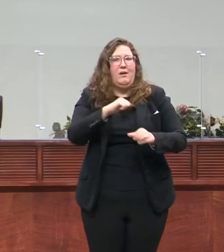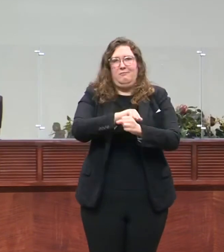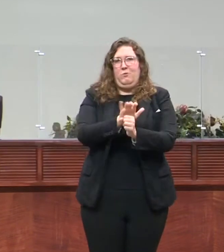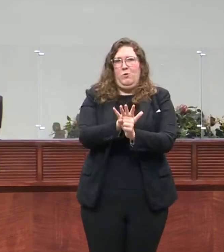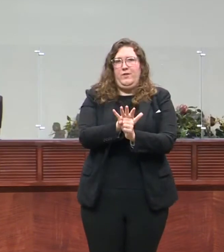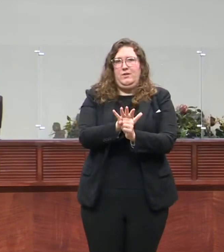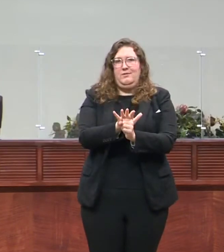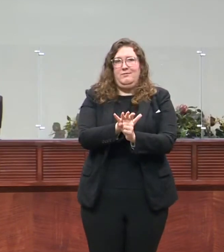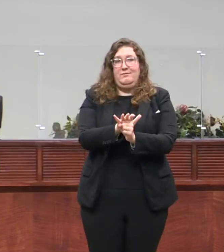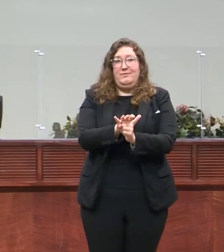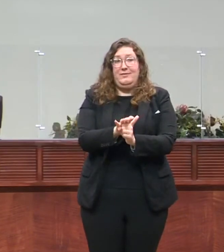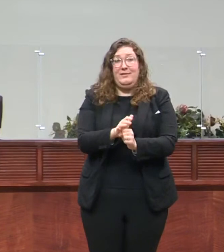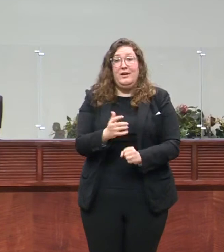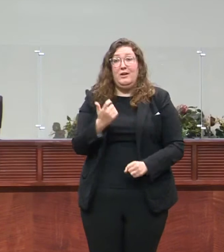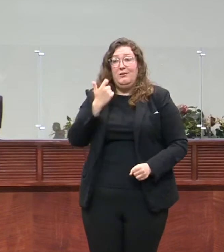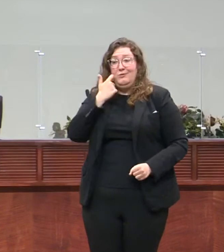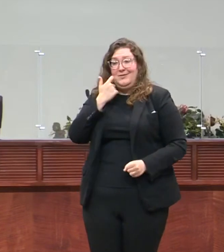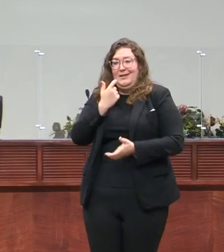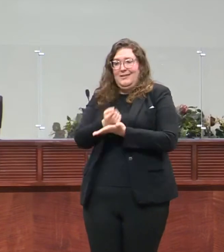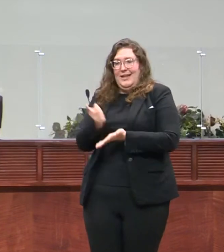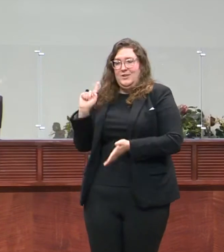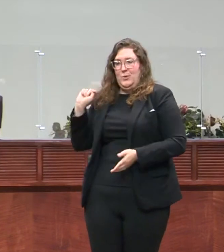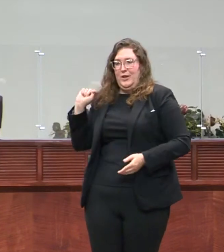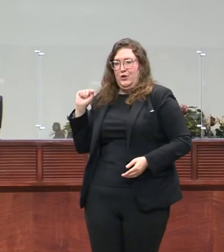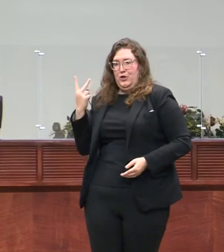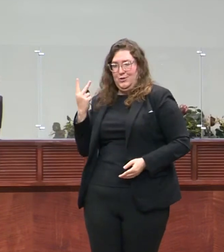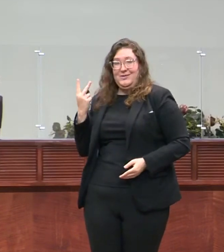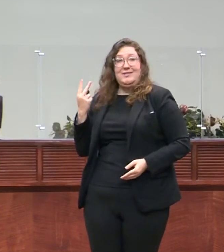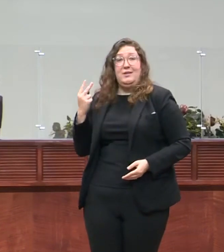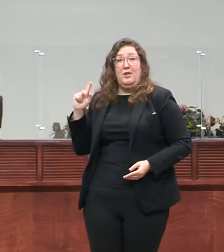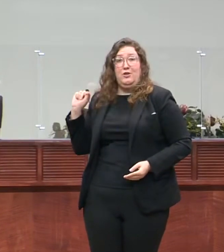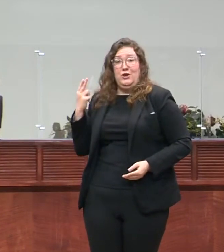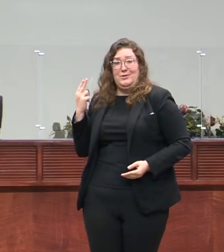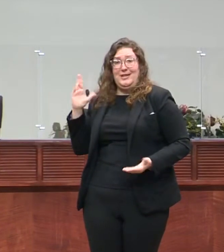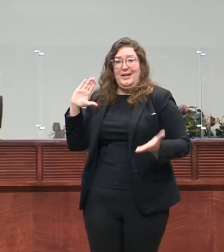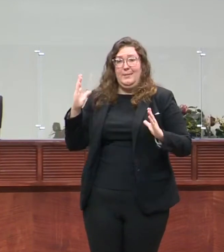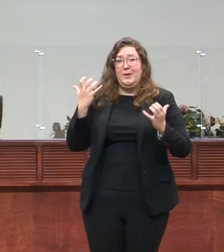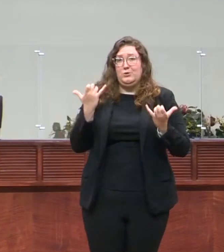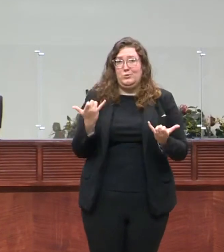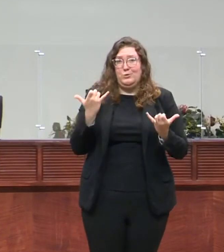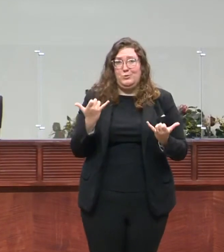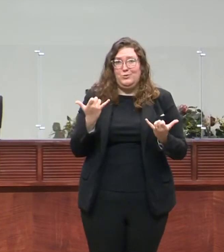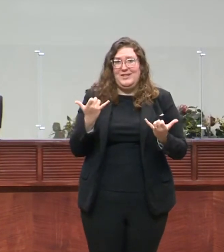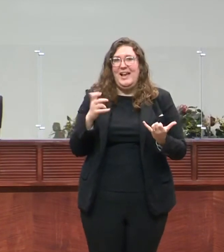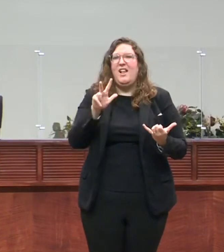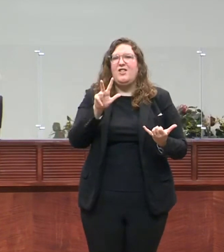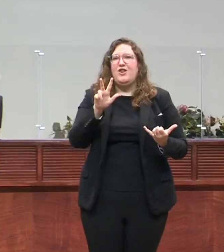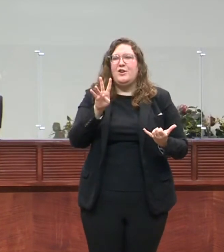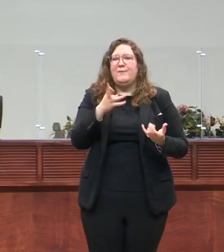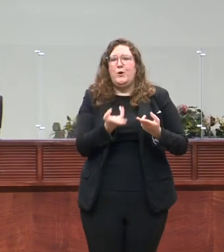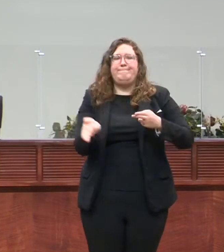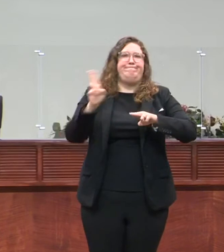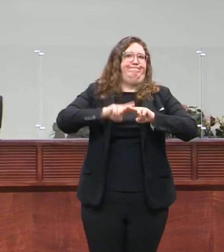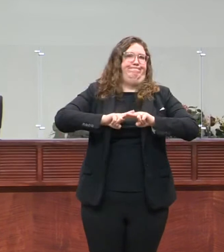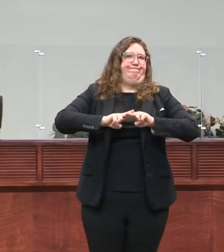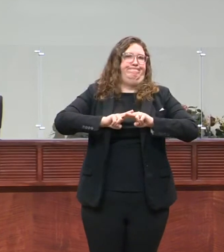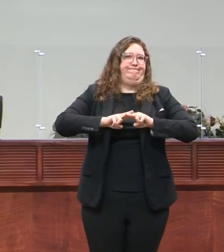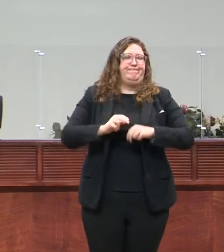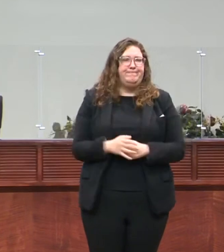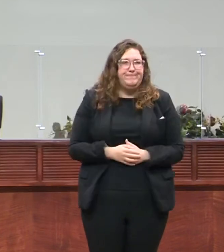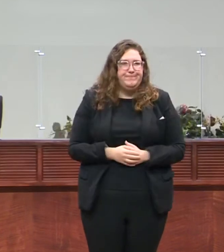That's 34 more deaths than we reported to you on Thursday at our last press